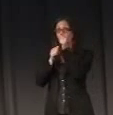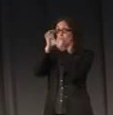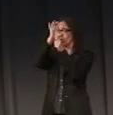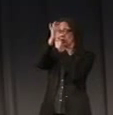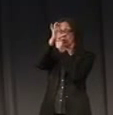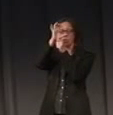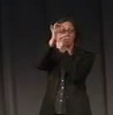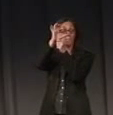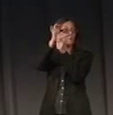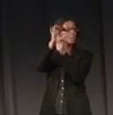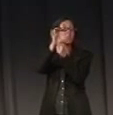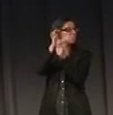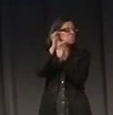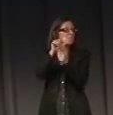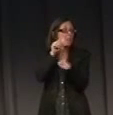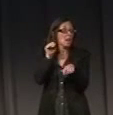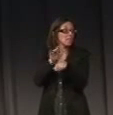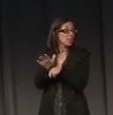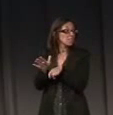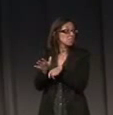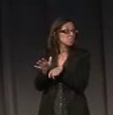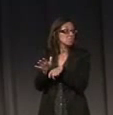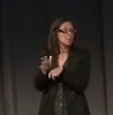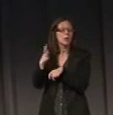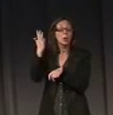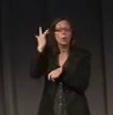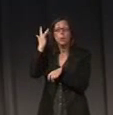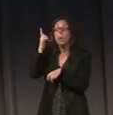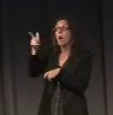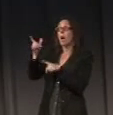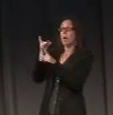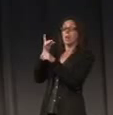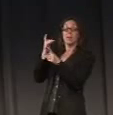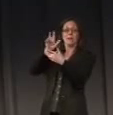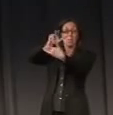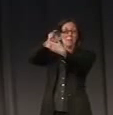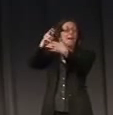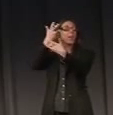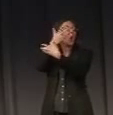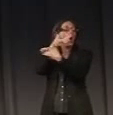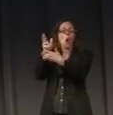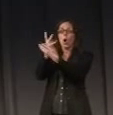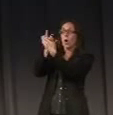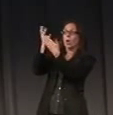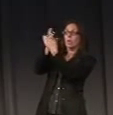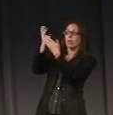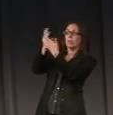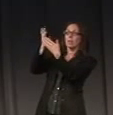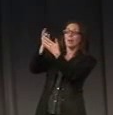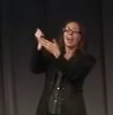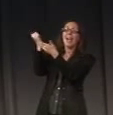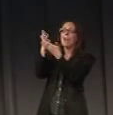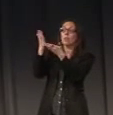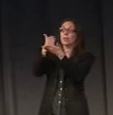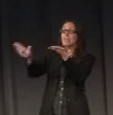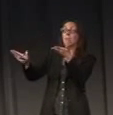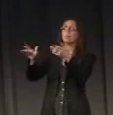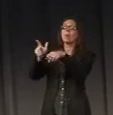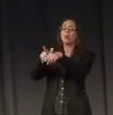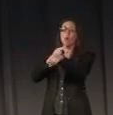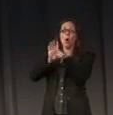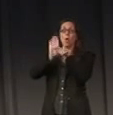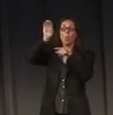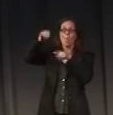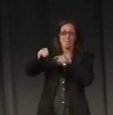The light has already been filtered by the paint, as it were, to extract everything but long wavelength energy. So the long